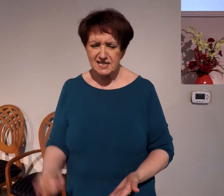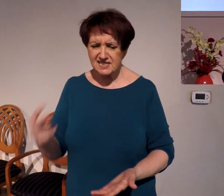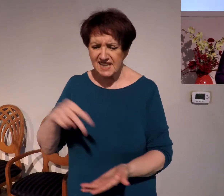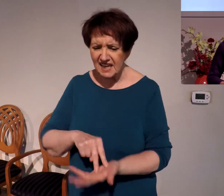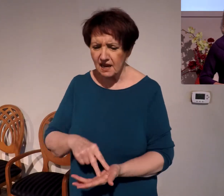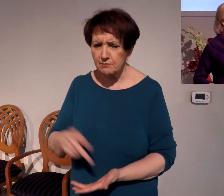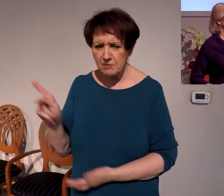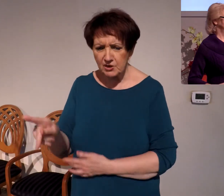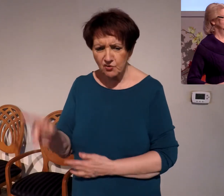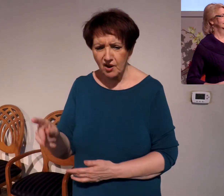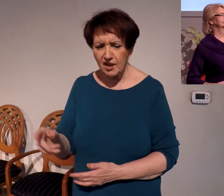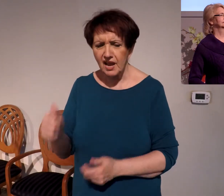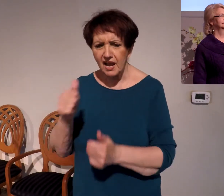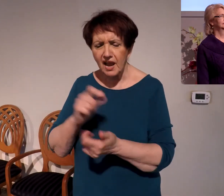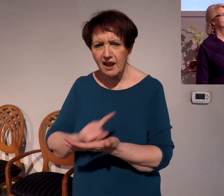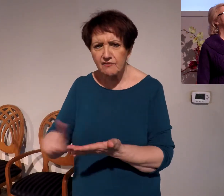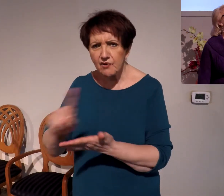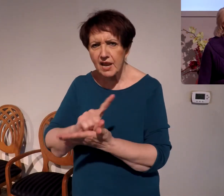every hour.